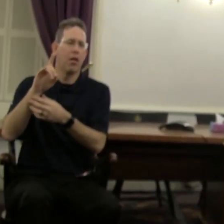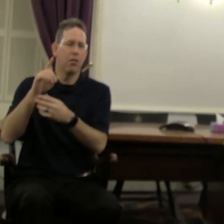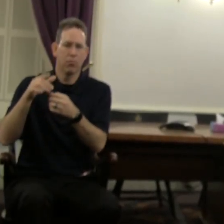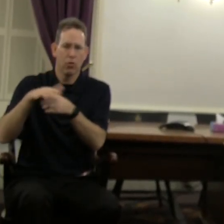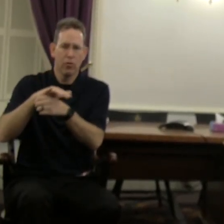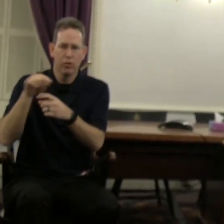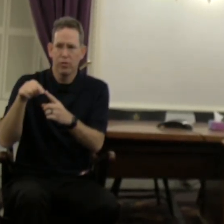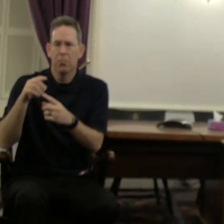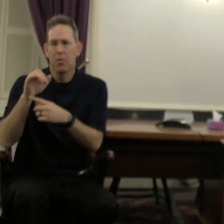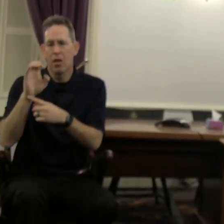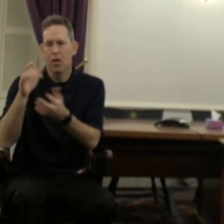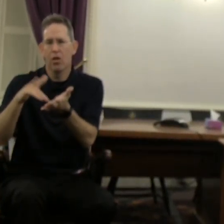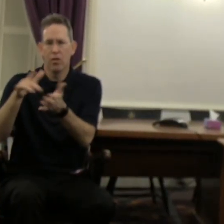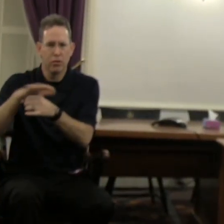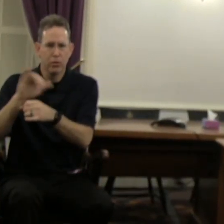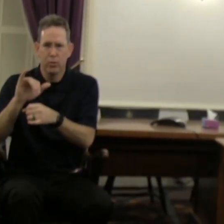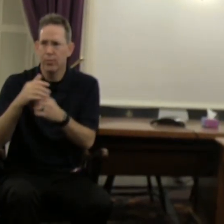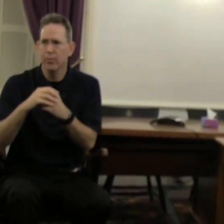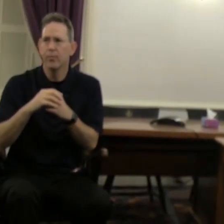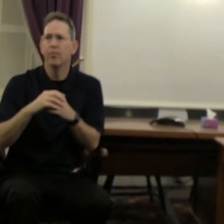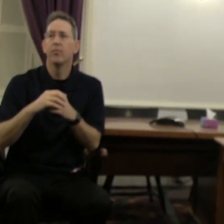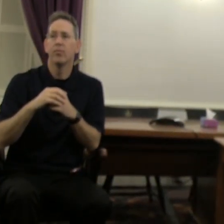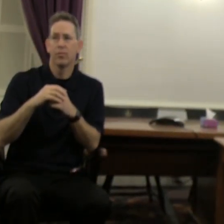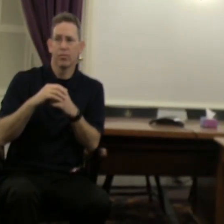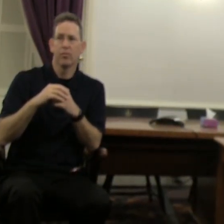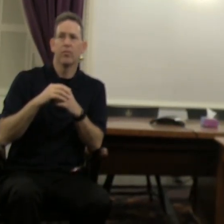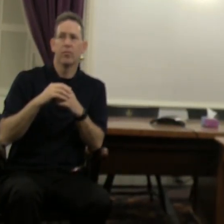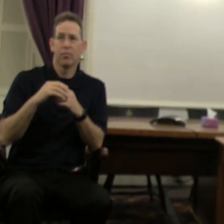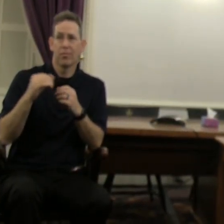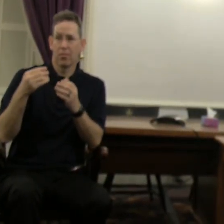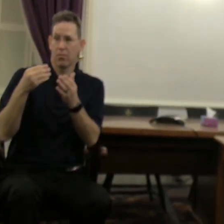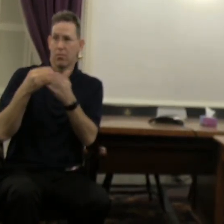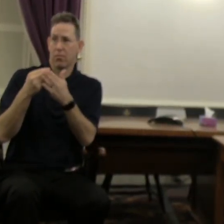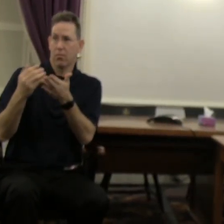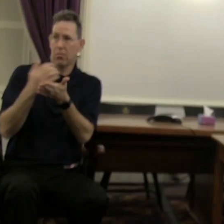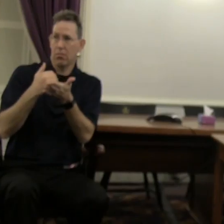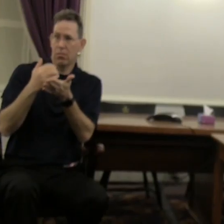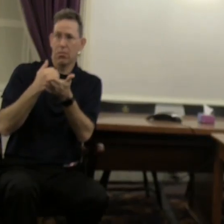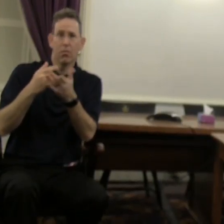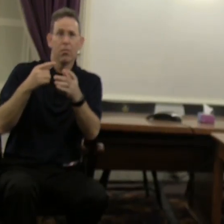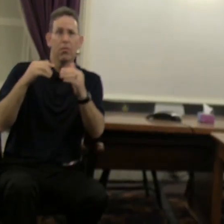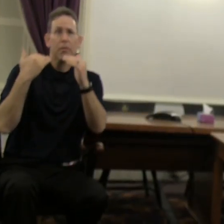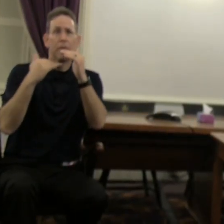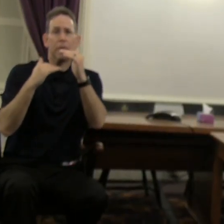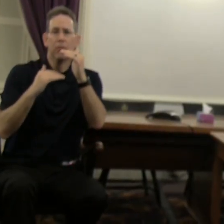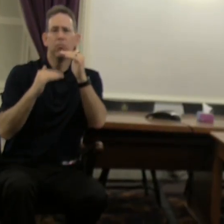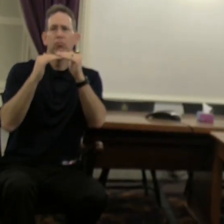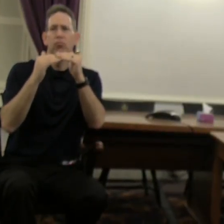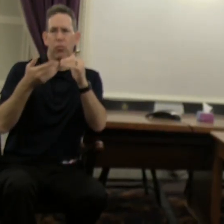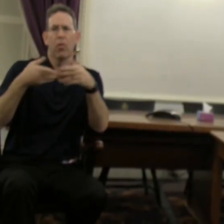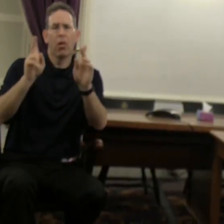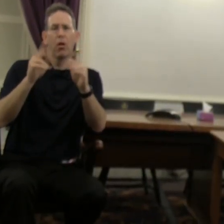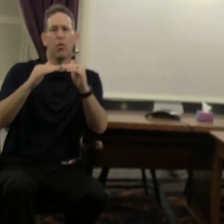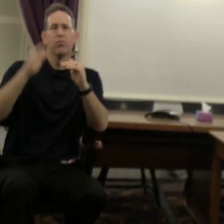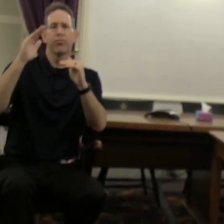approved in 2017 by the Centers for Medicare and Medicaid Services, and yes, by this